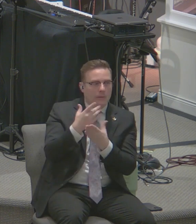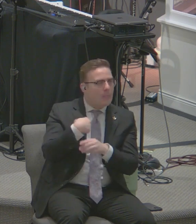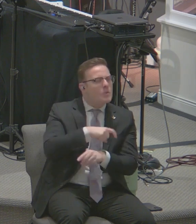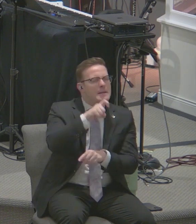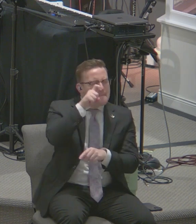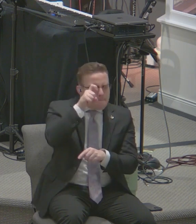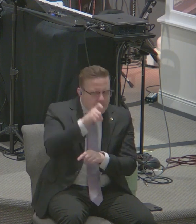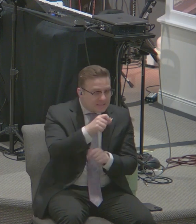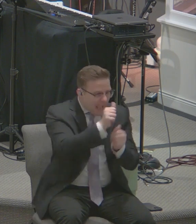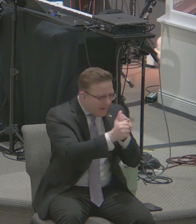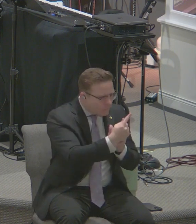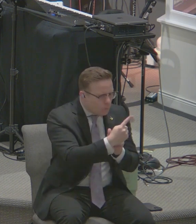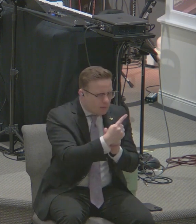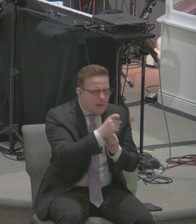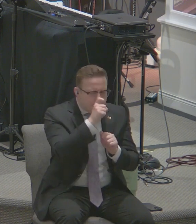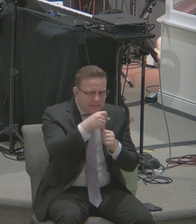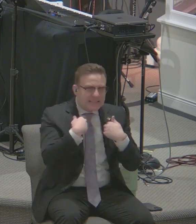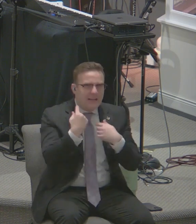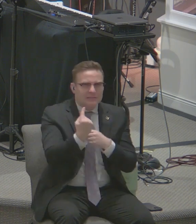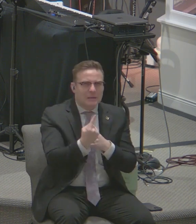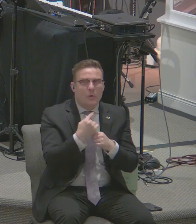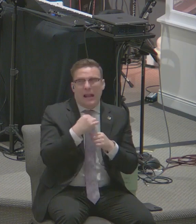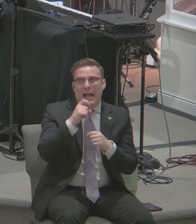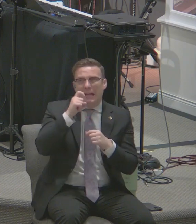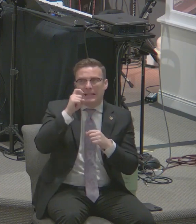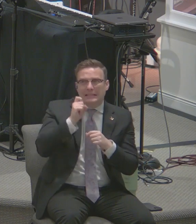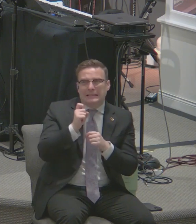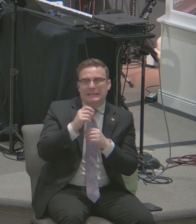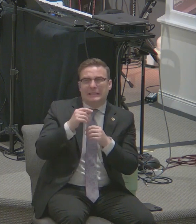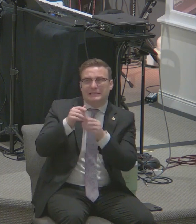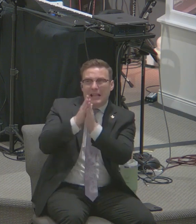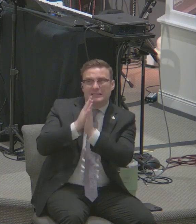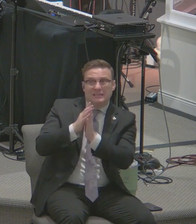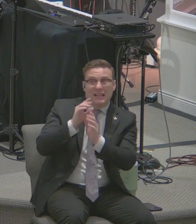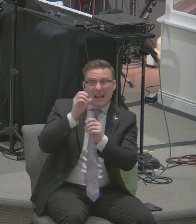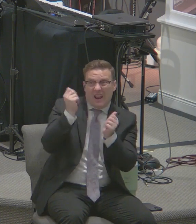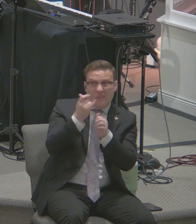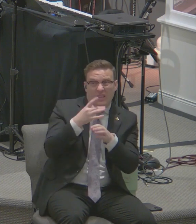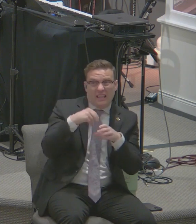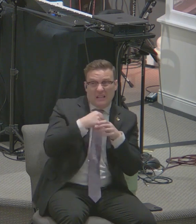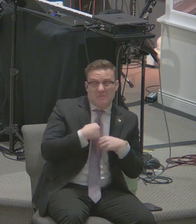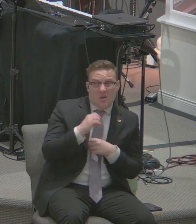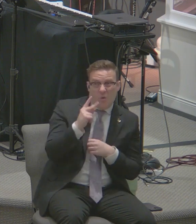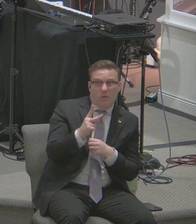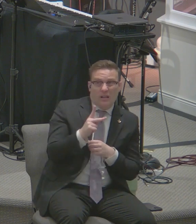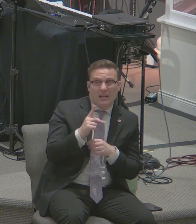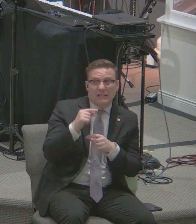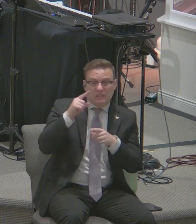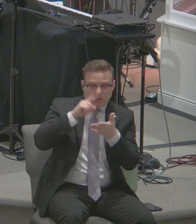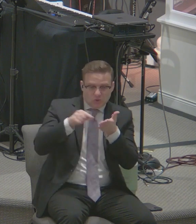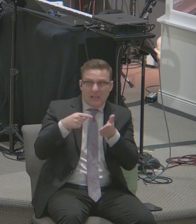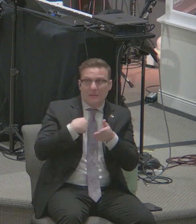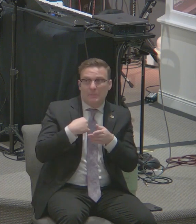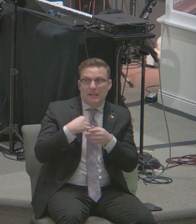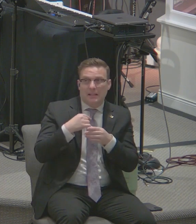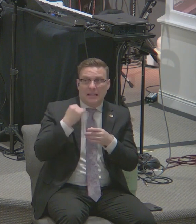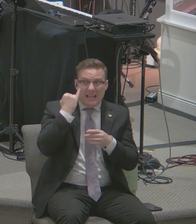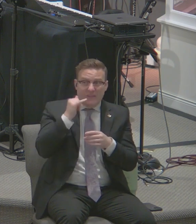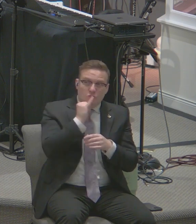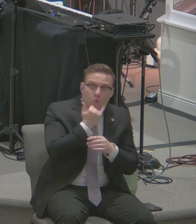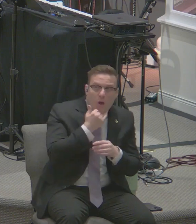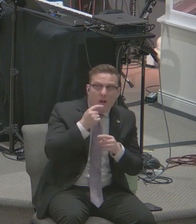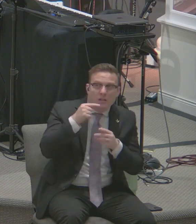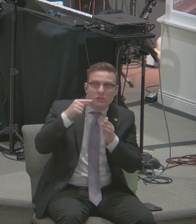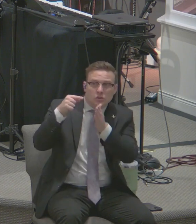to someone. Paul told the Galatian church, my little children, for whom I am again in the pains of labor until Christ